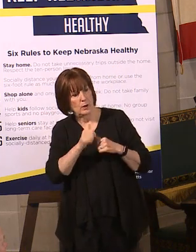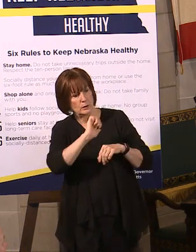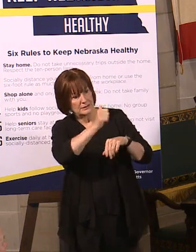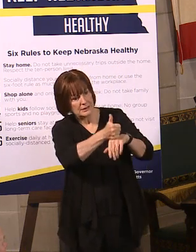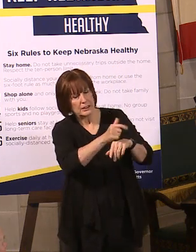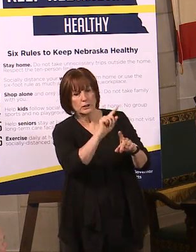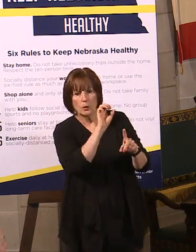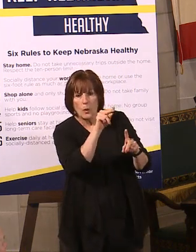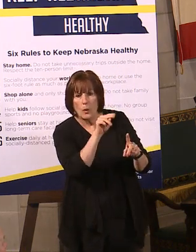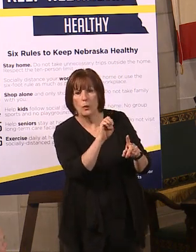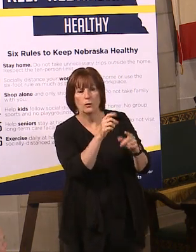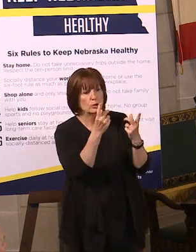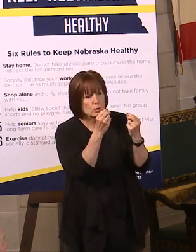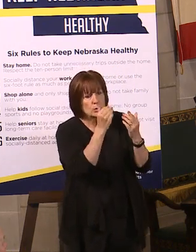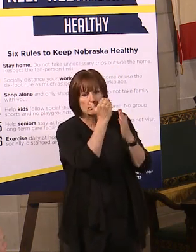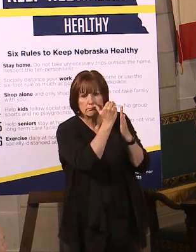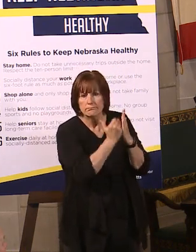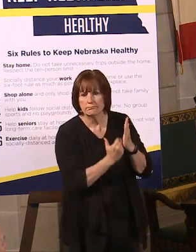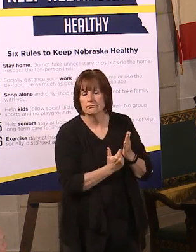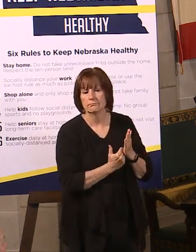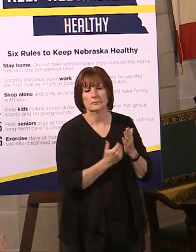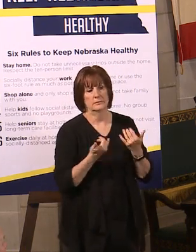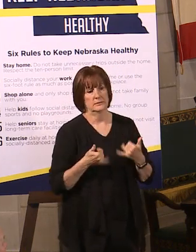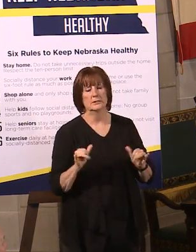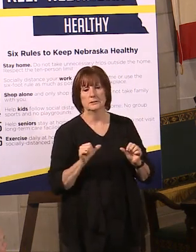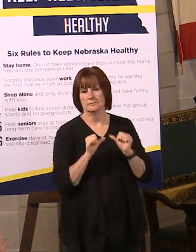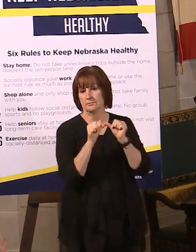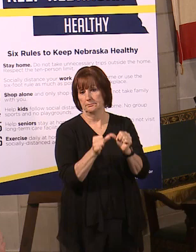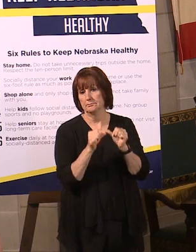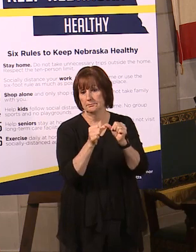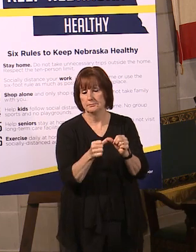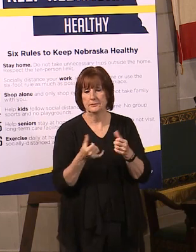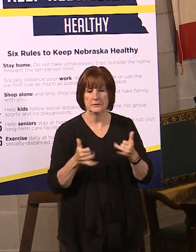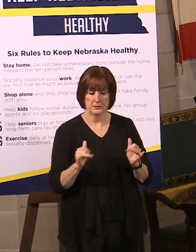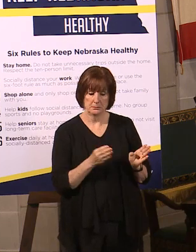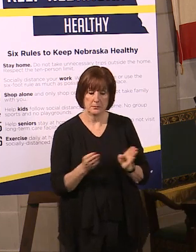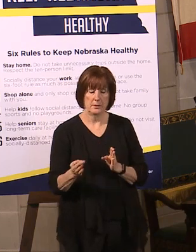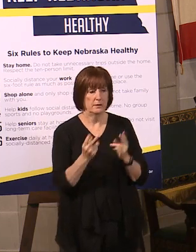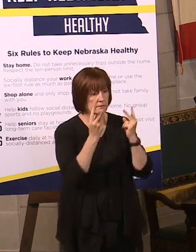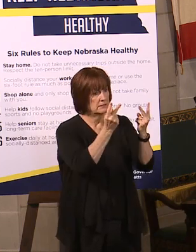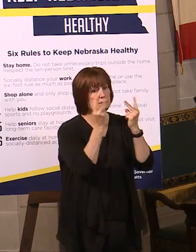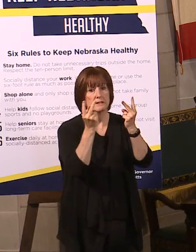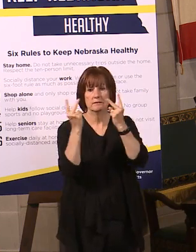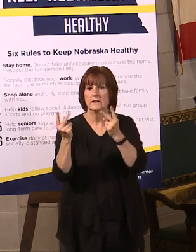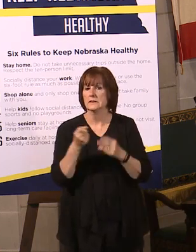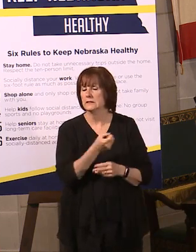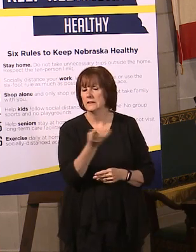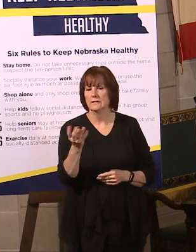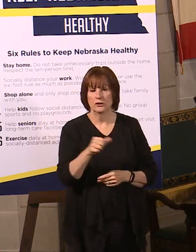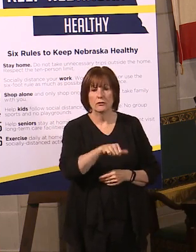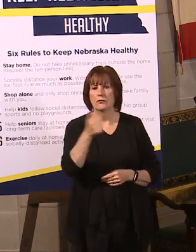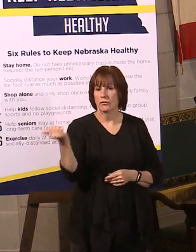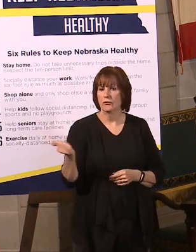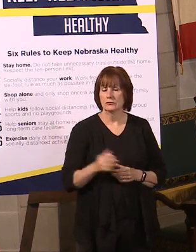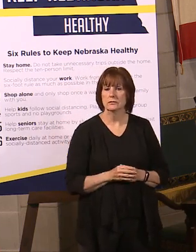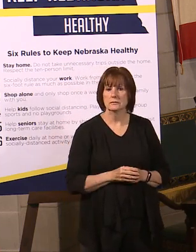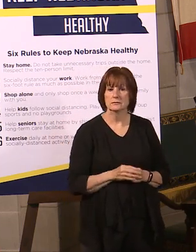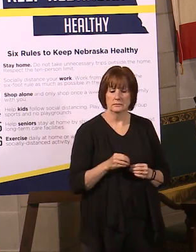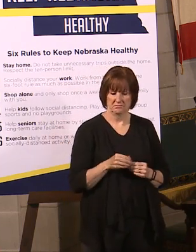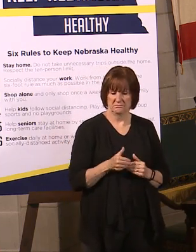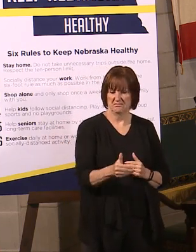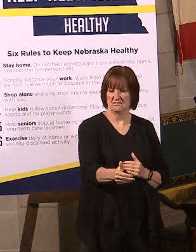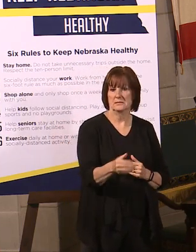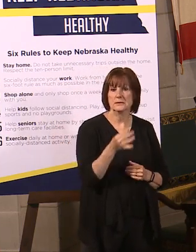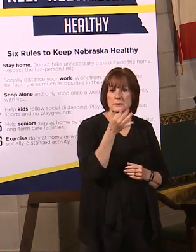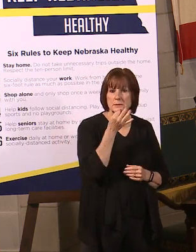zones and things of that nature. So that's still ongoing. She still plans on visiting several other nursing facilities in the near